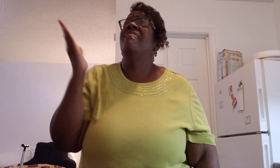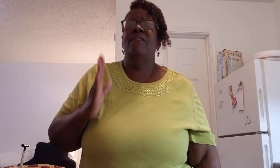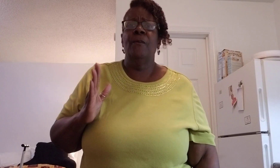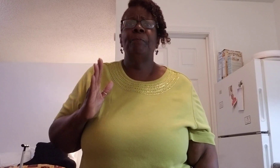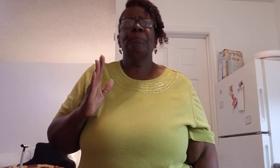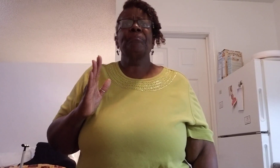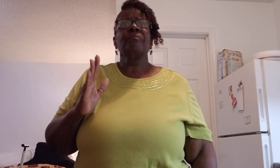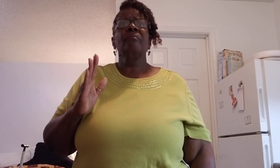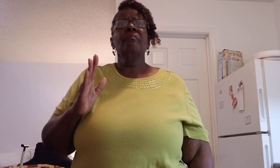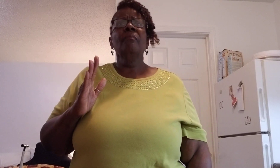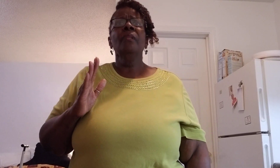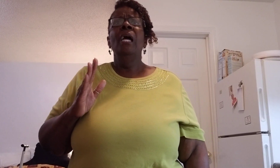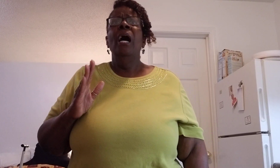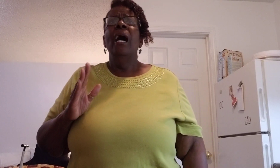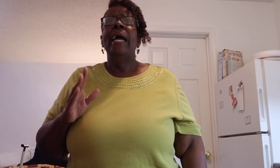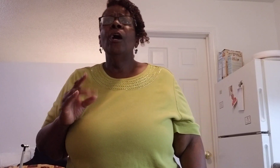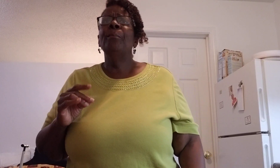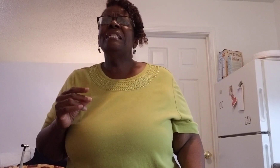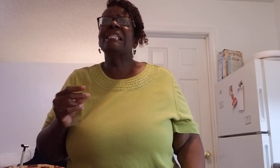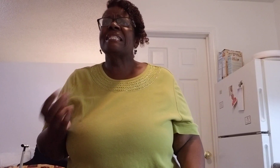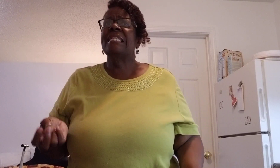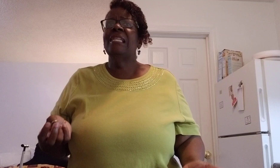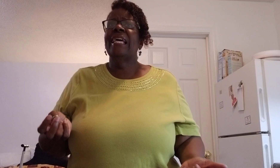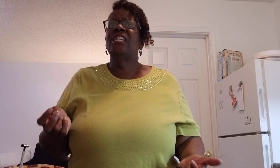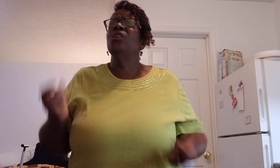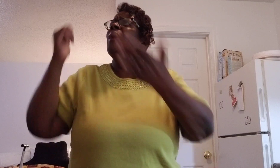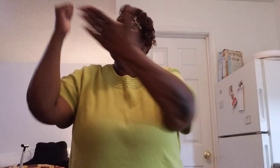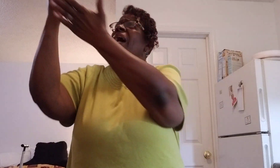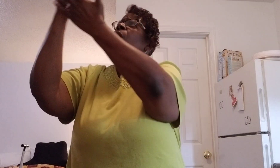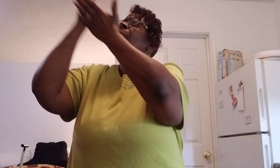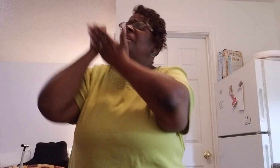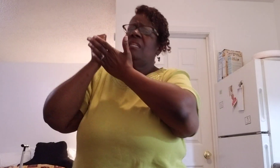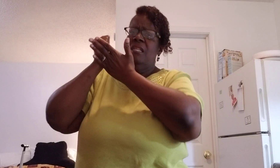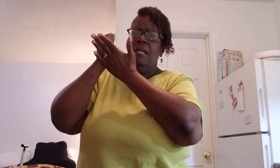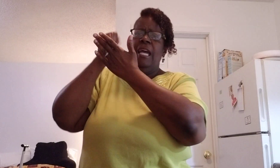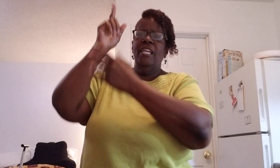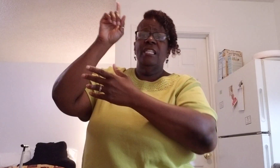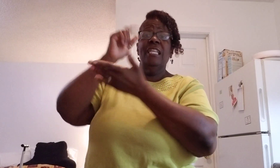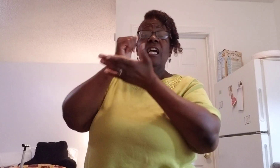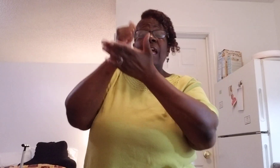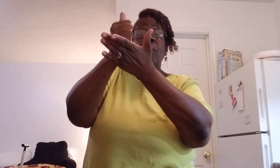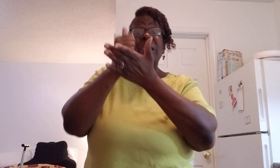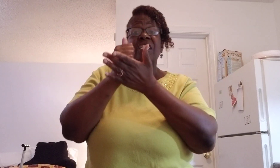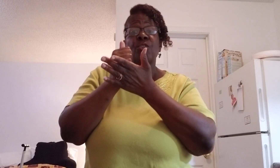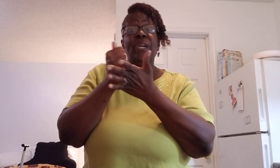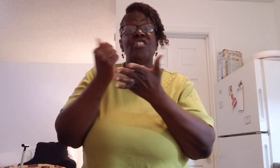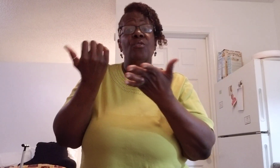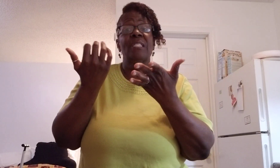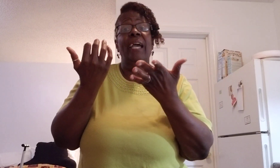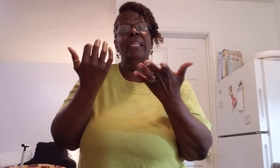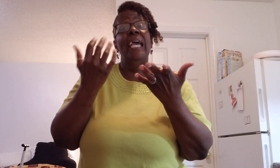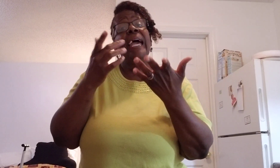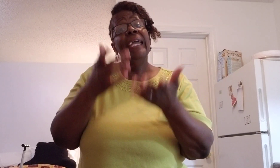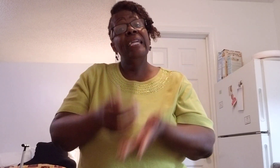never. Help me to see like you. Help me, and help me as a directional sign. Hey,